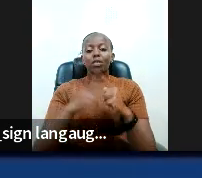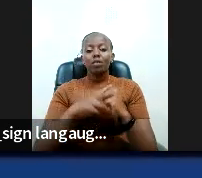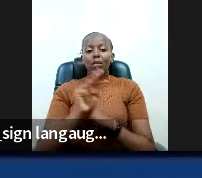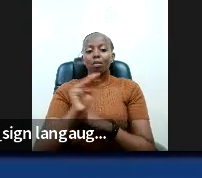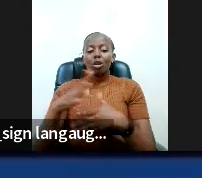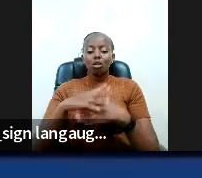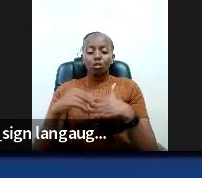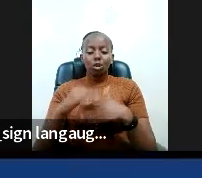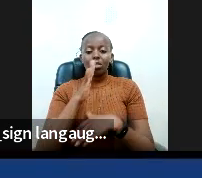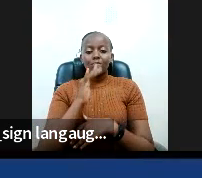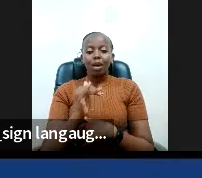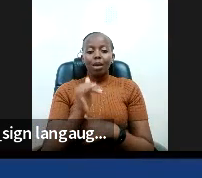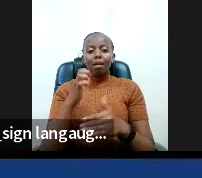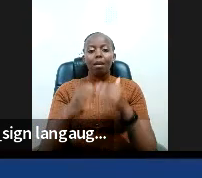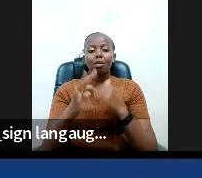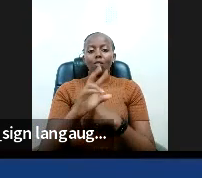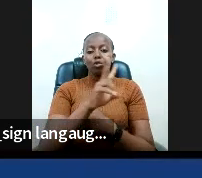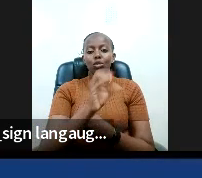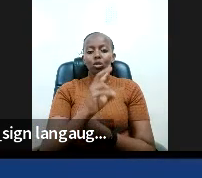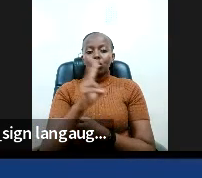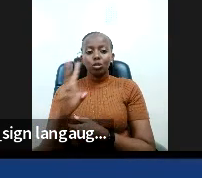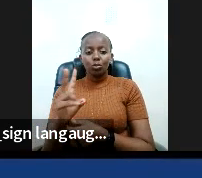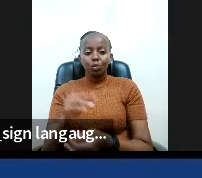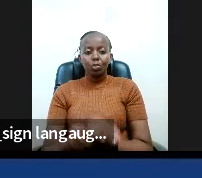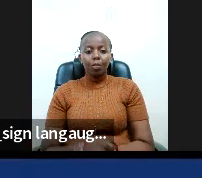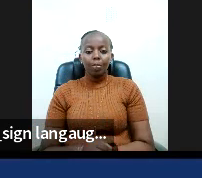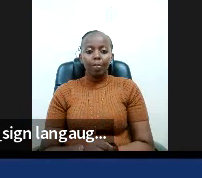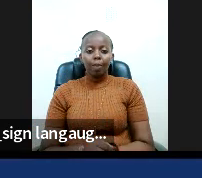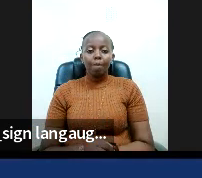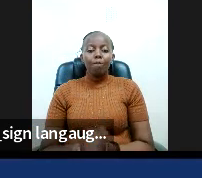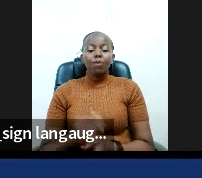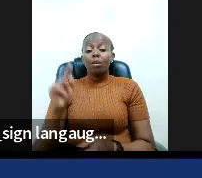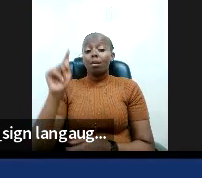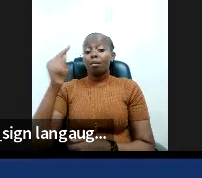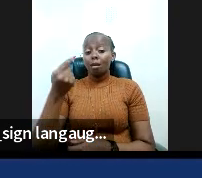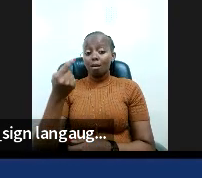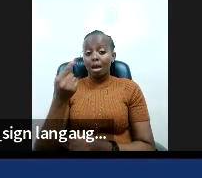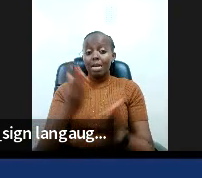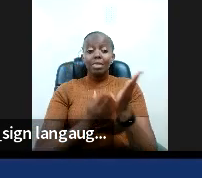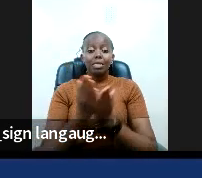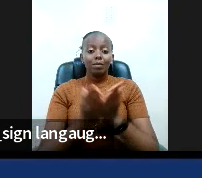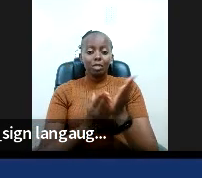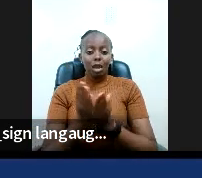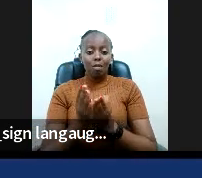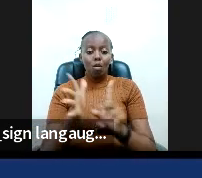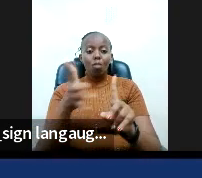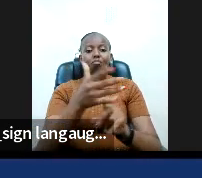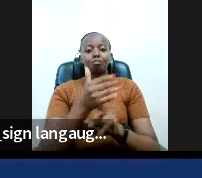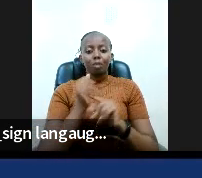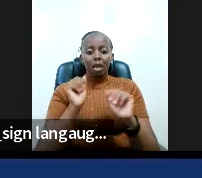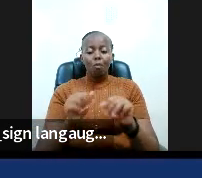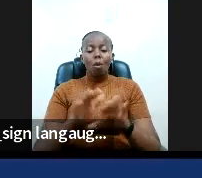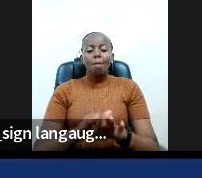the end of 2022. In Kenya, the serviceable obtainable market